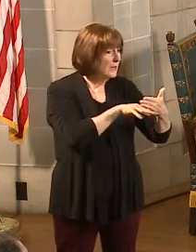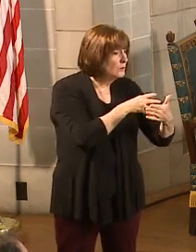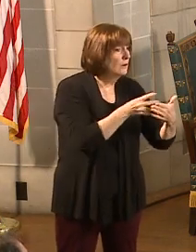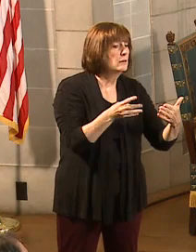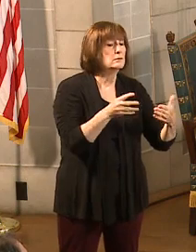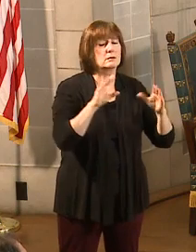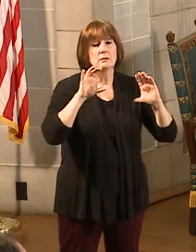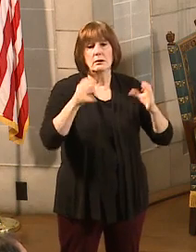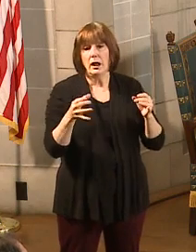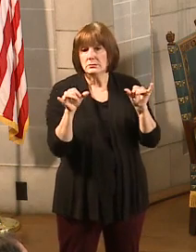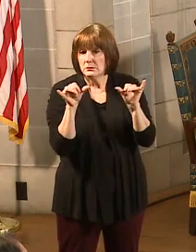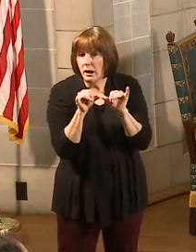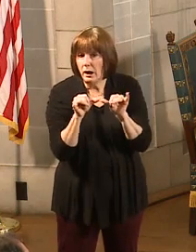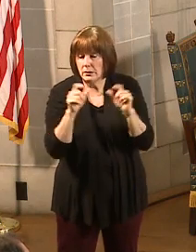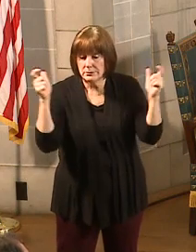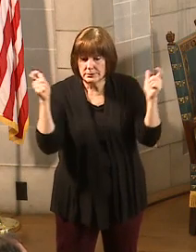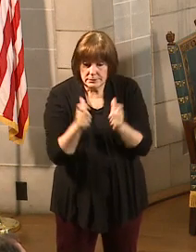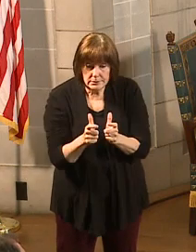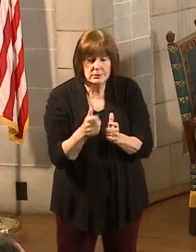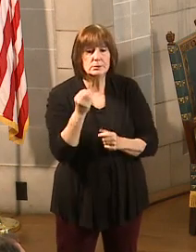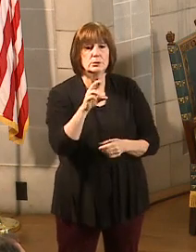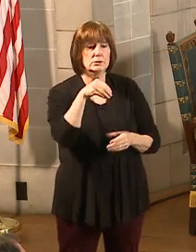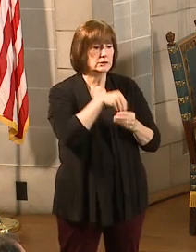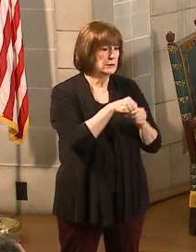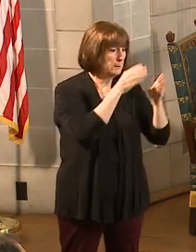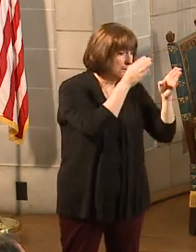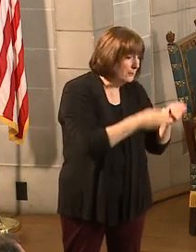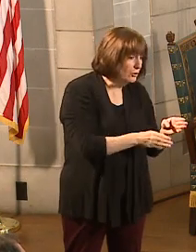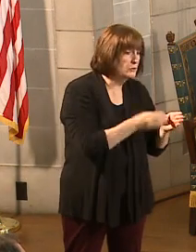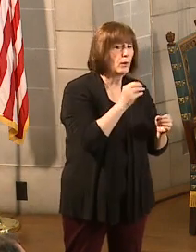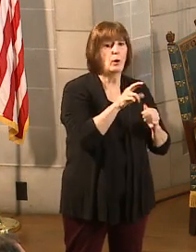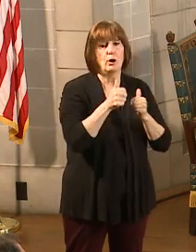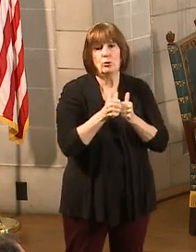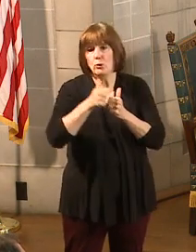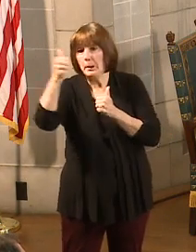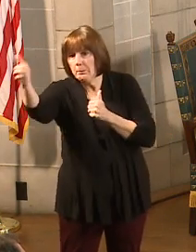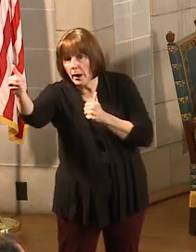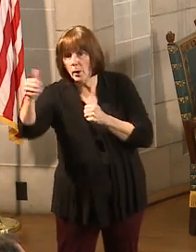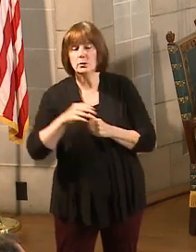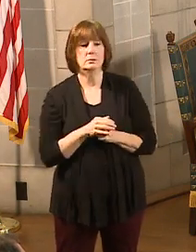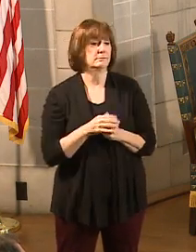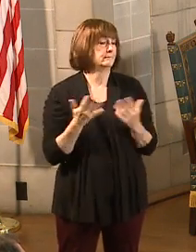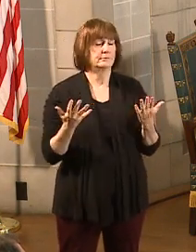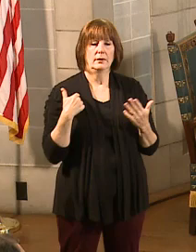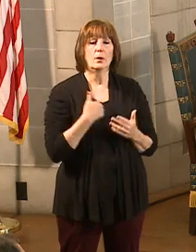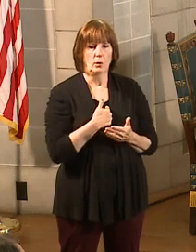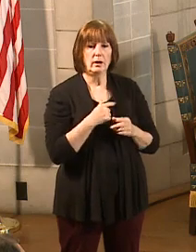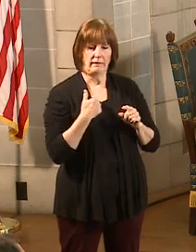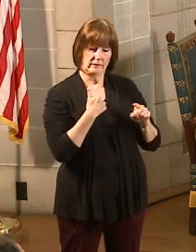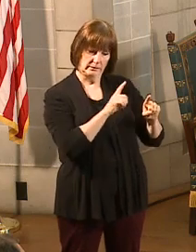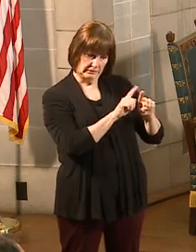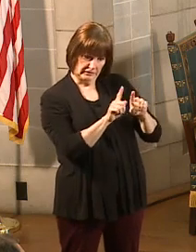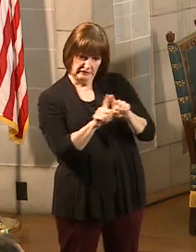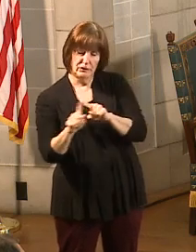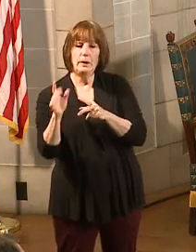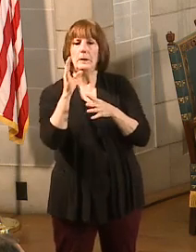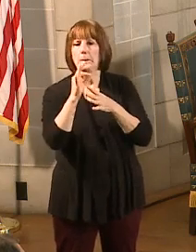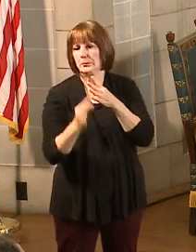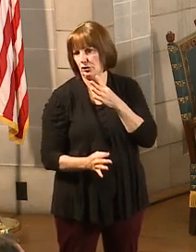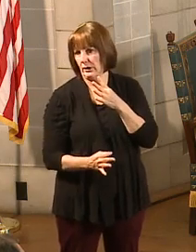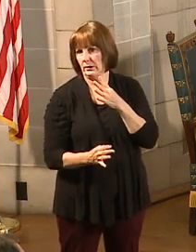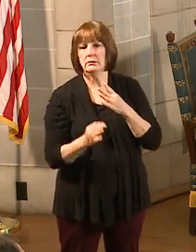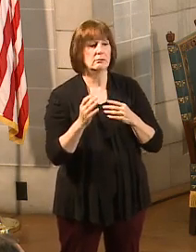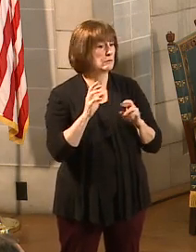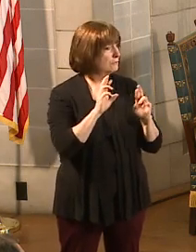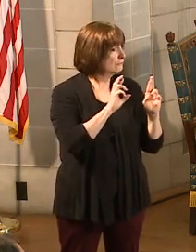or class size or in-person versus remote, we've laid out our options, and we're fully prepared to